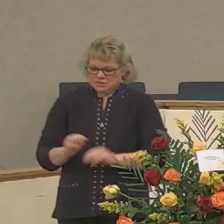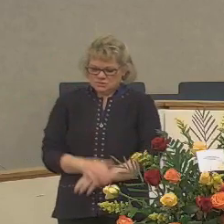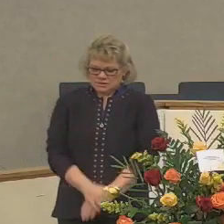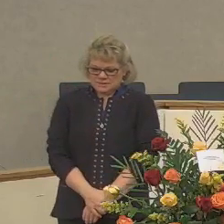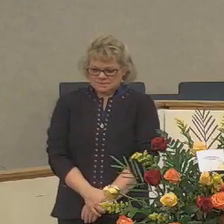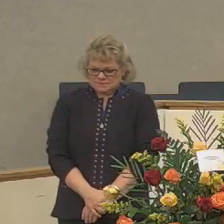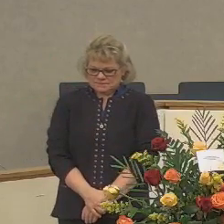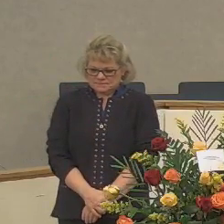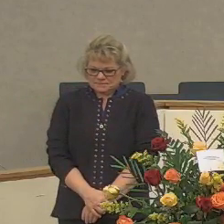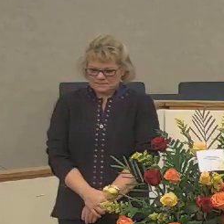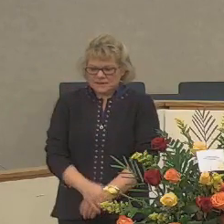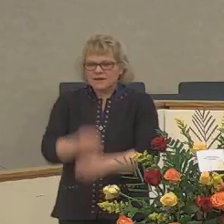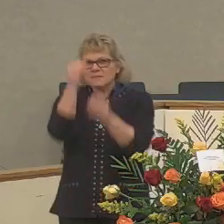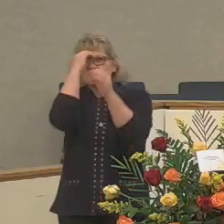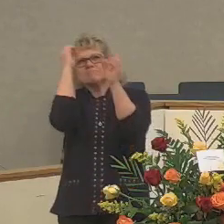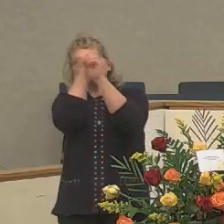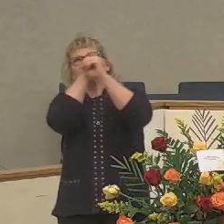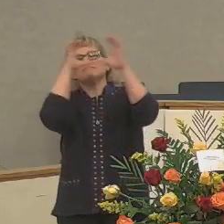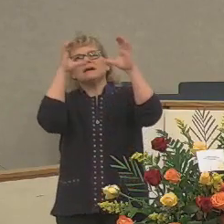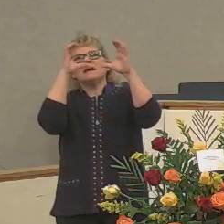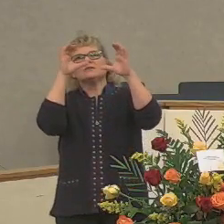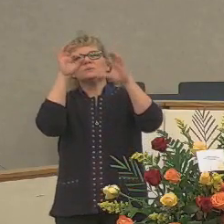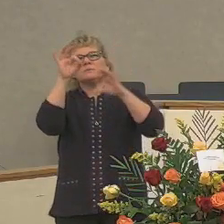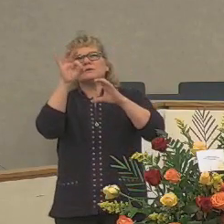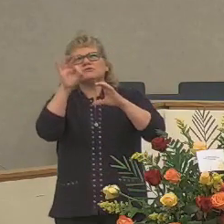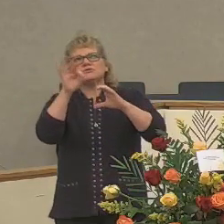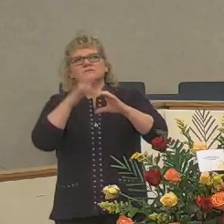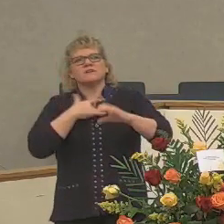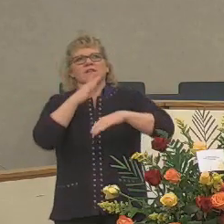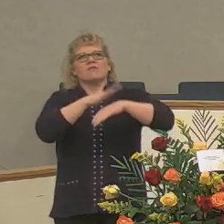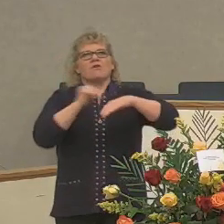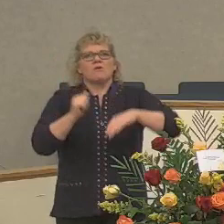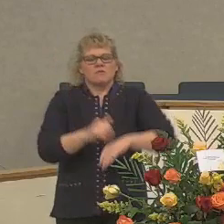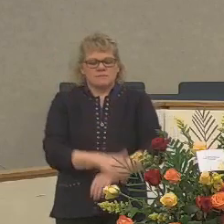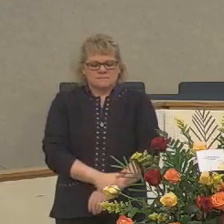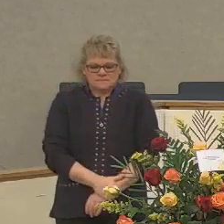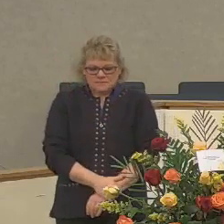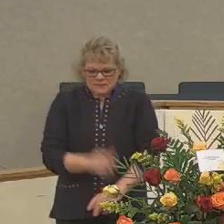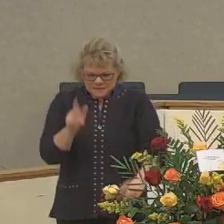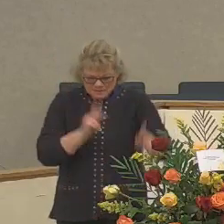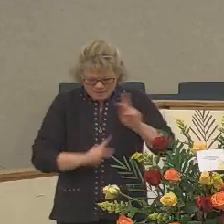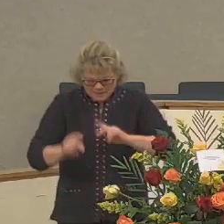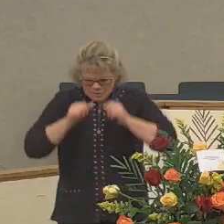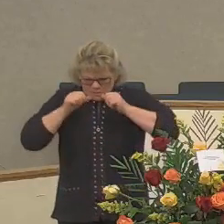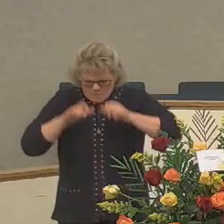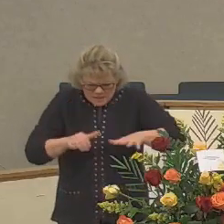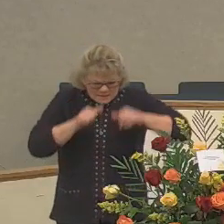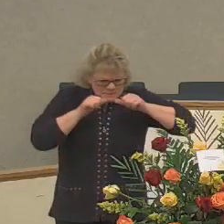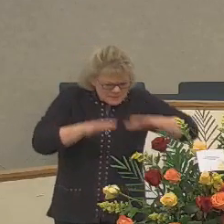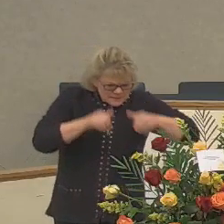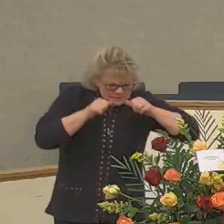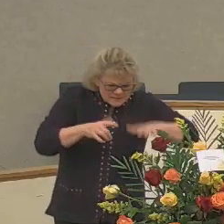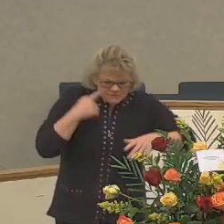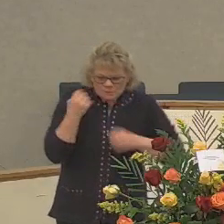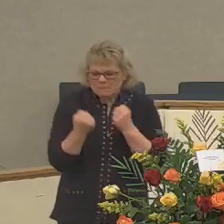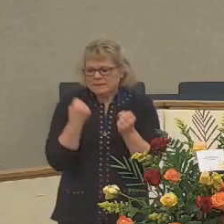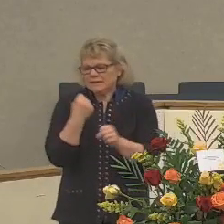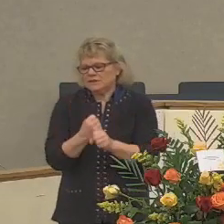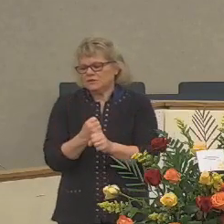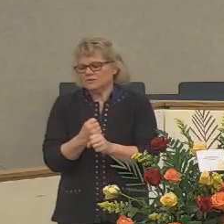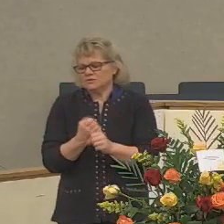Imagine the preachers that were helped and called. The people that were blessed over the years.